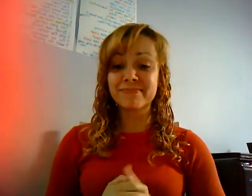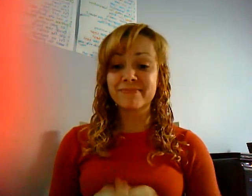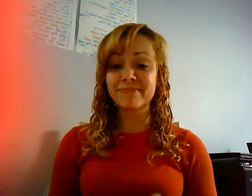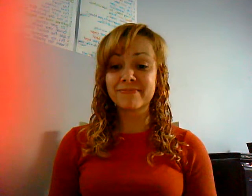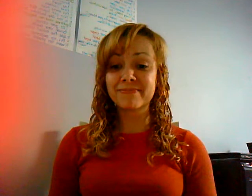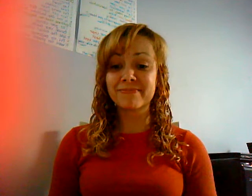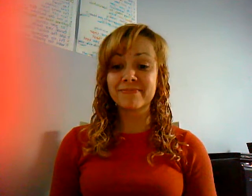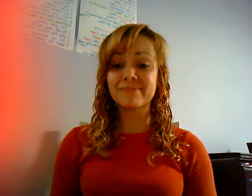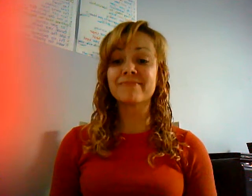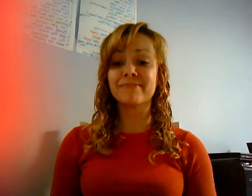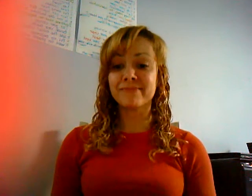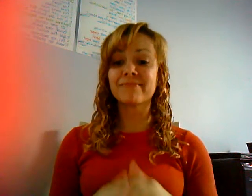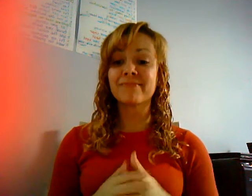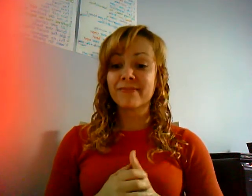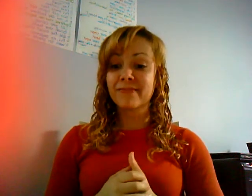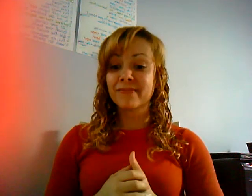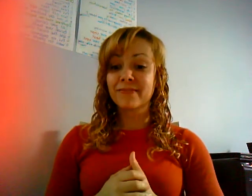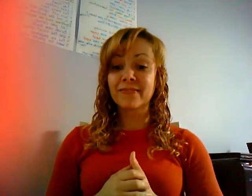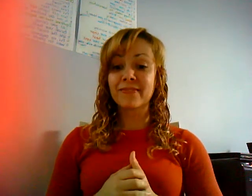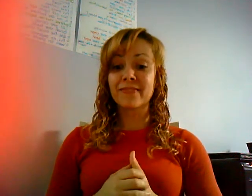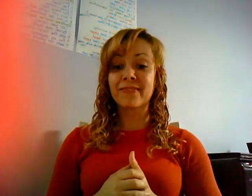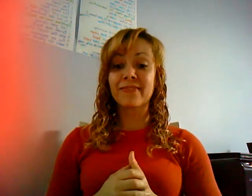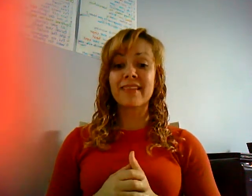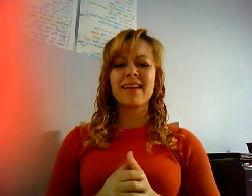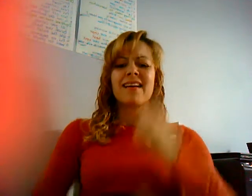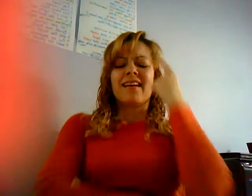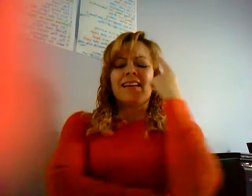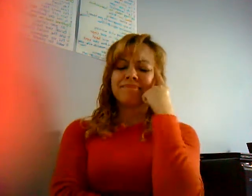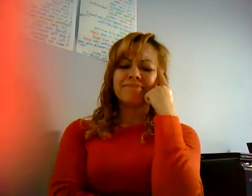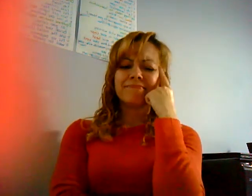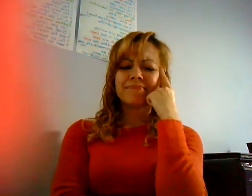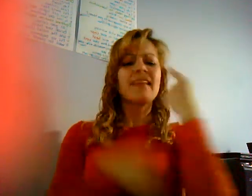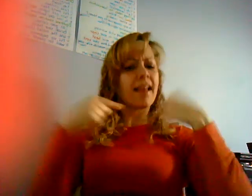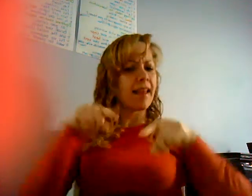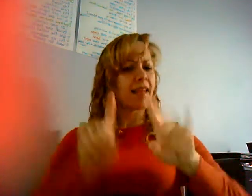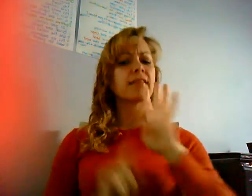bad, and they still do this today.